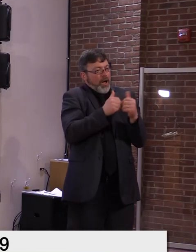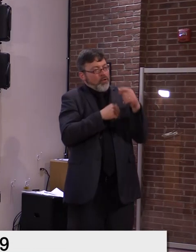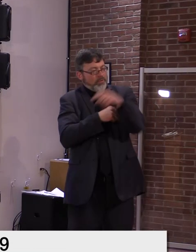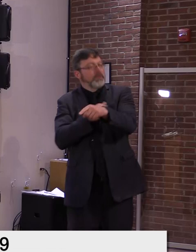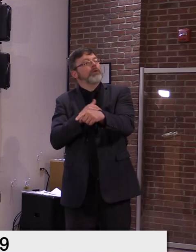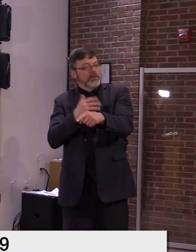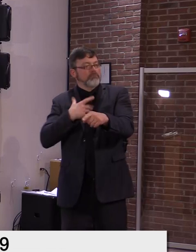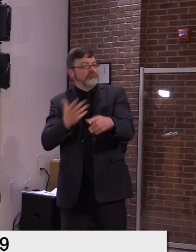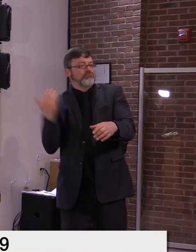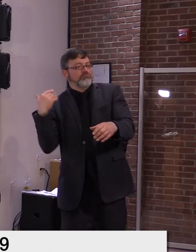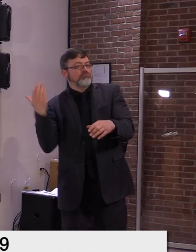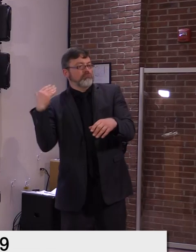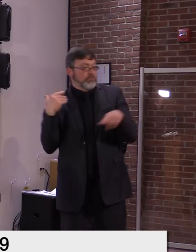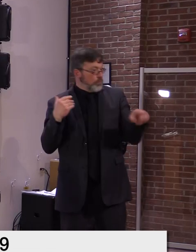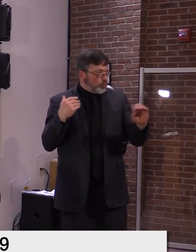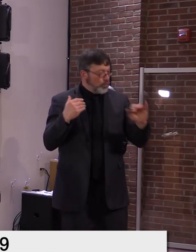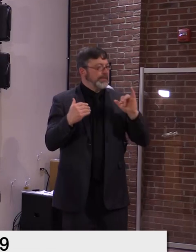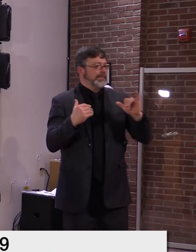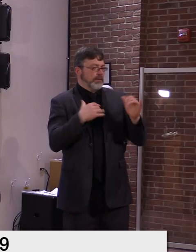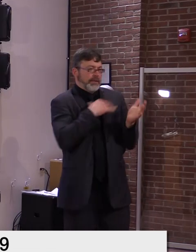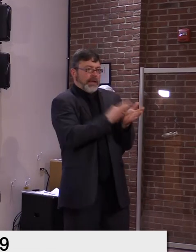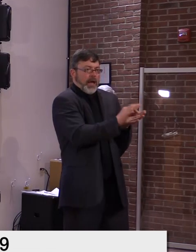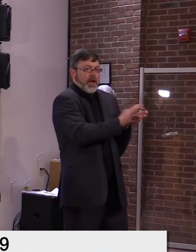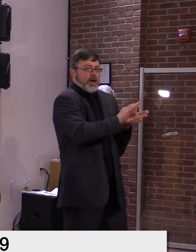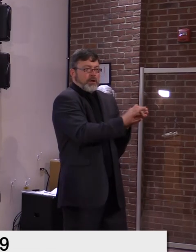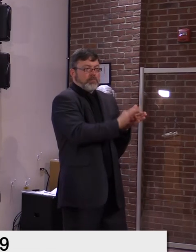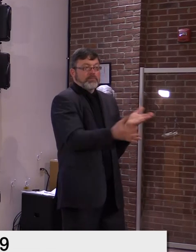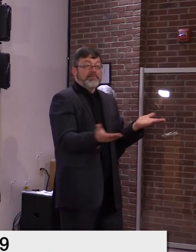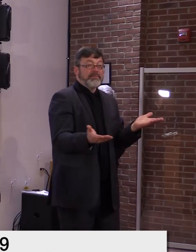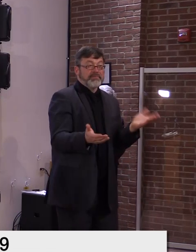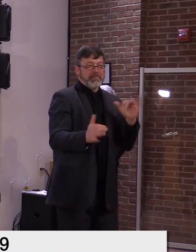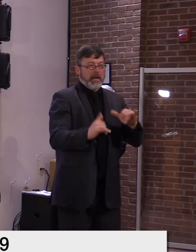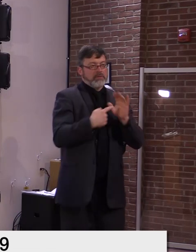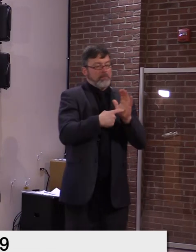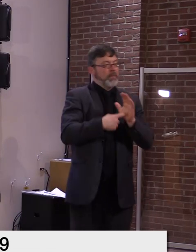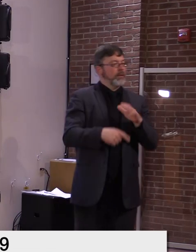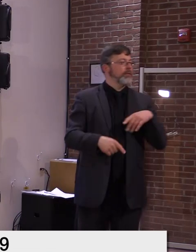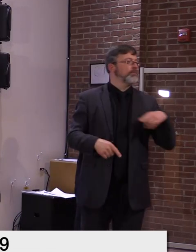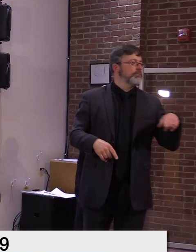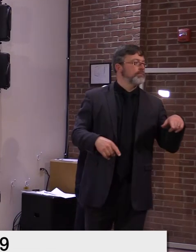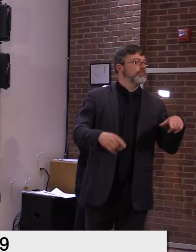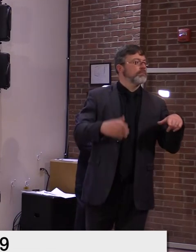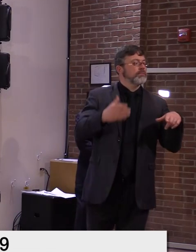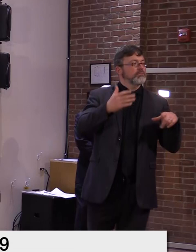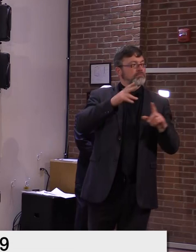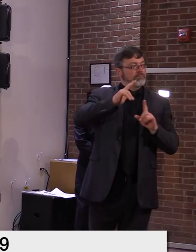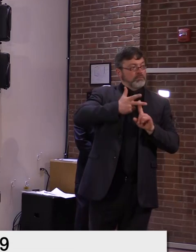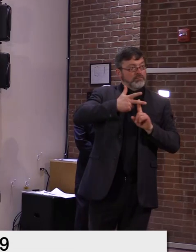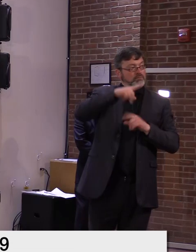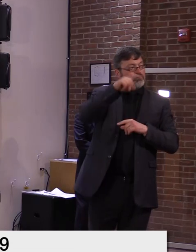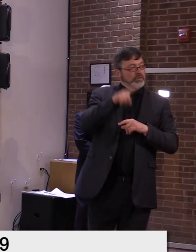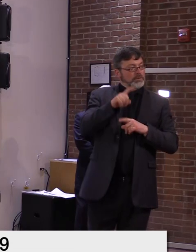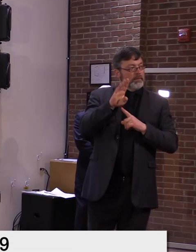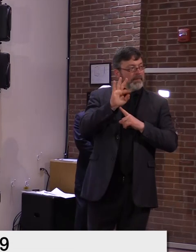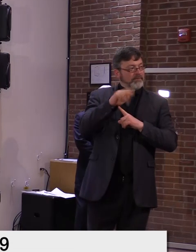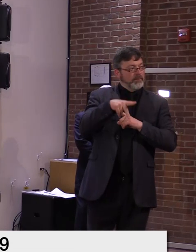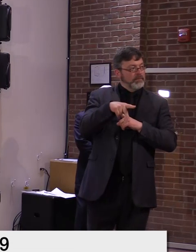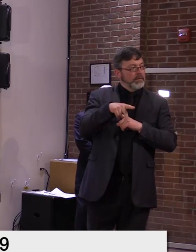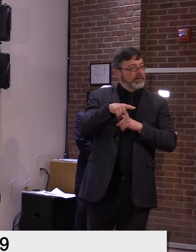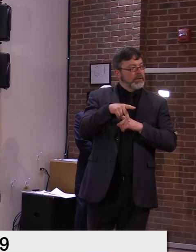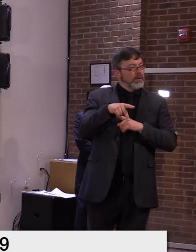Thank you. And just to follow up on the question of wasted vaccines, I wondered